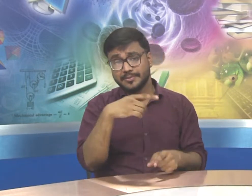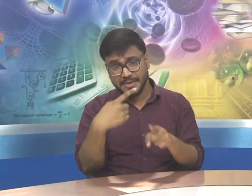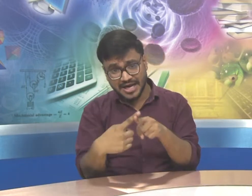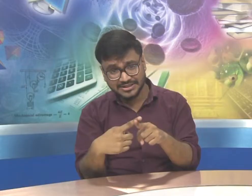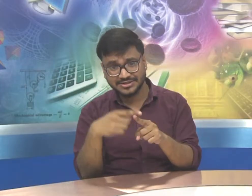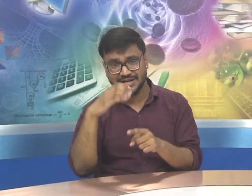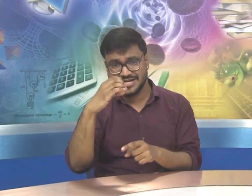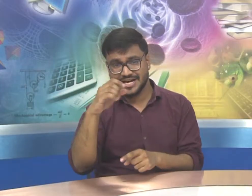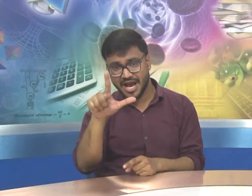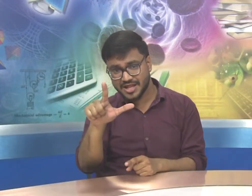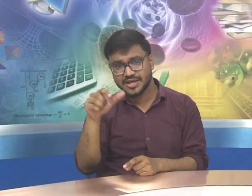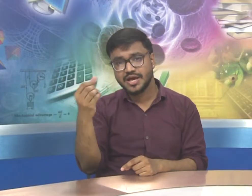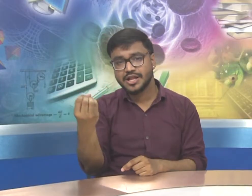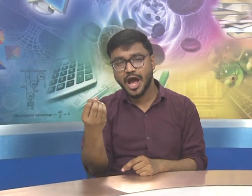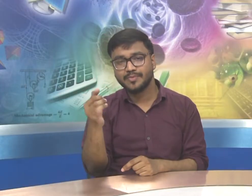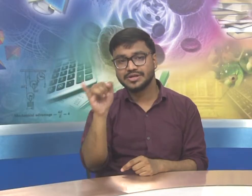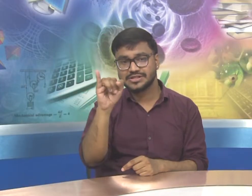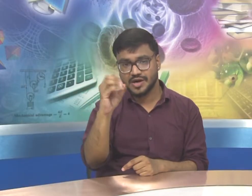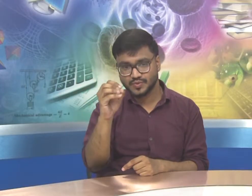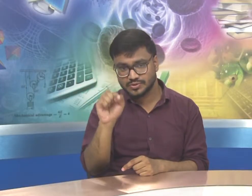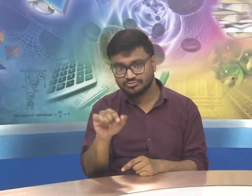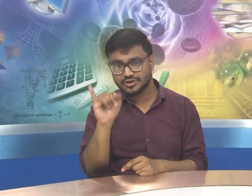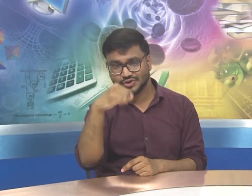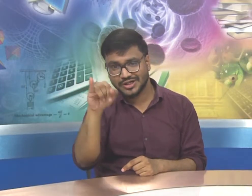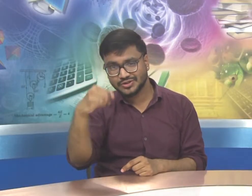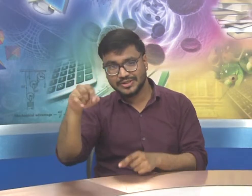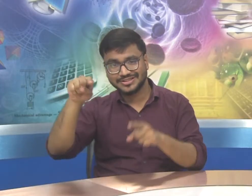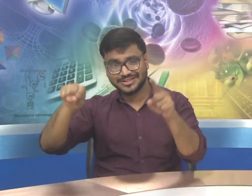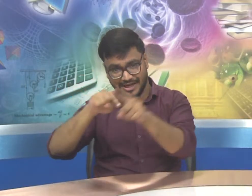39.34% of sodium, which is Na, and